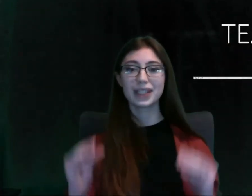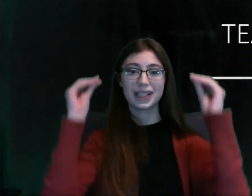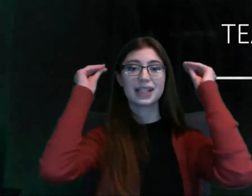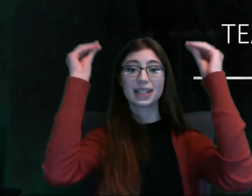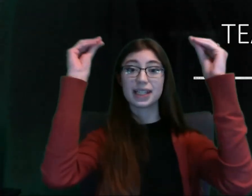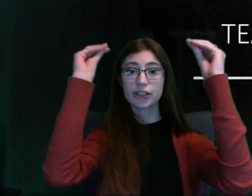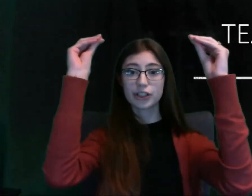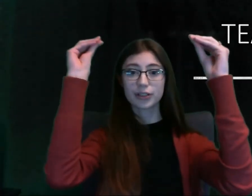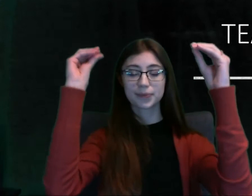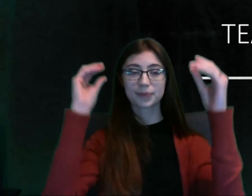Teach.